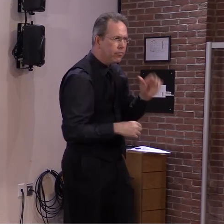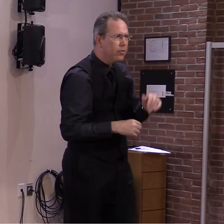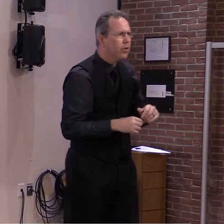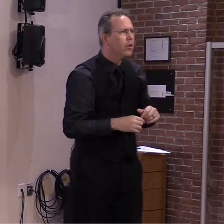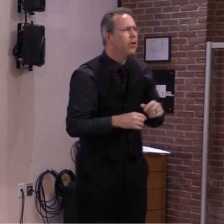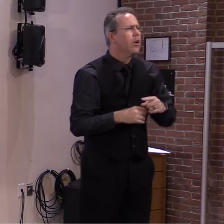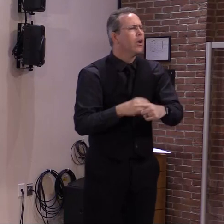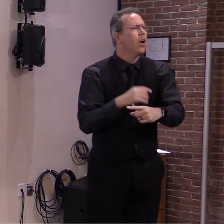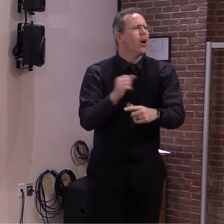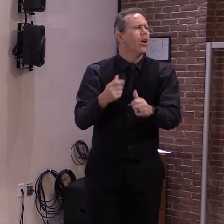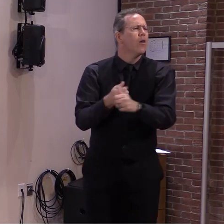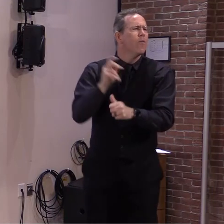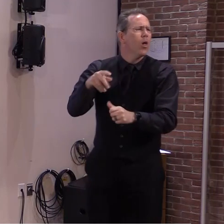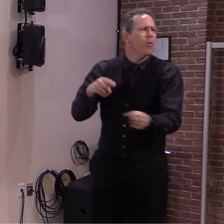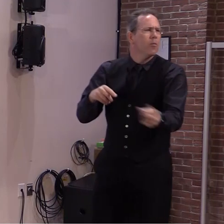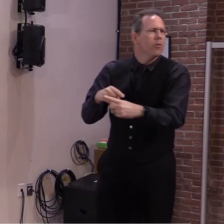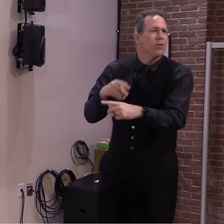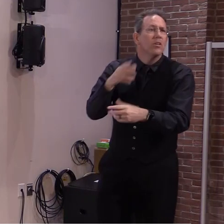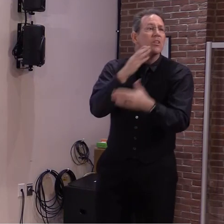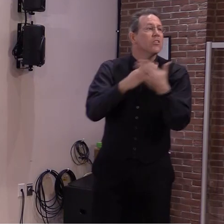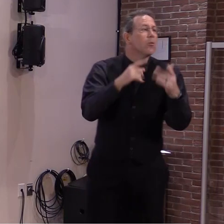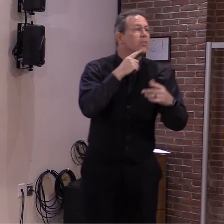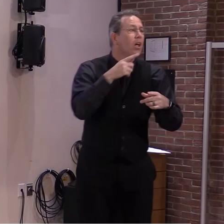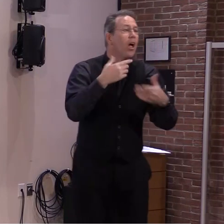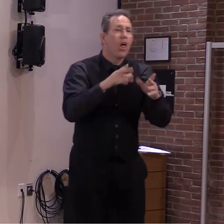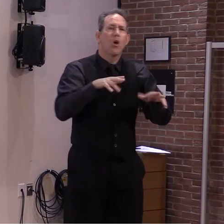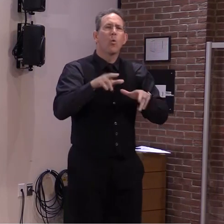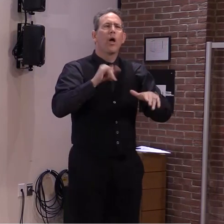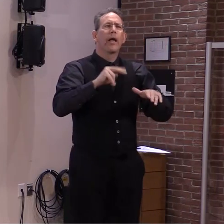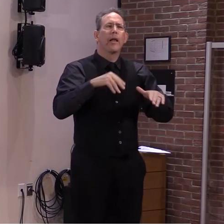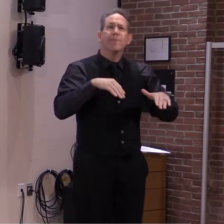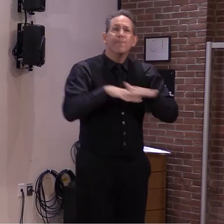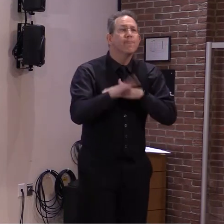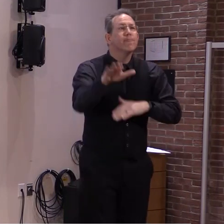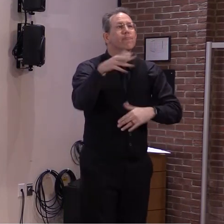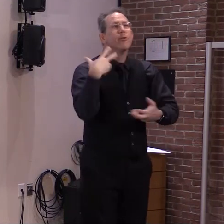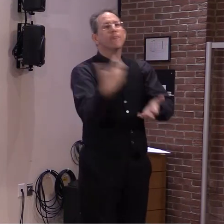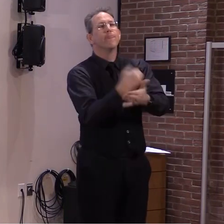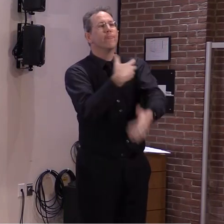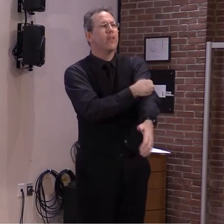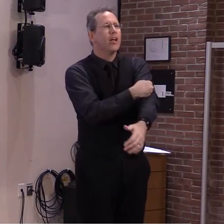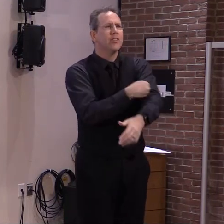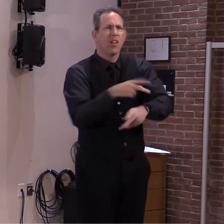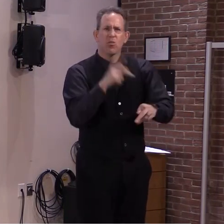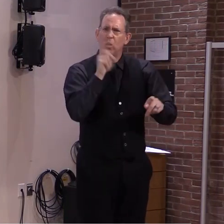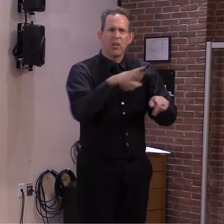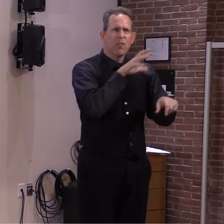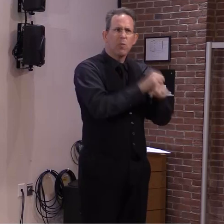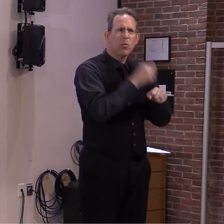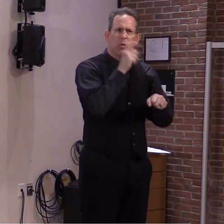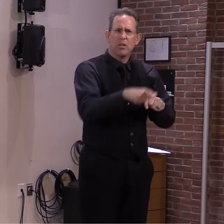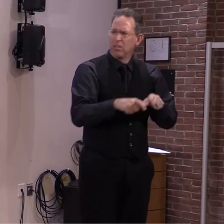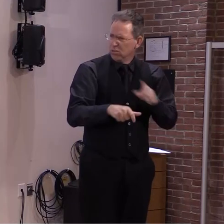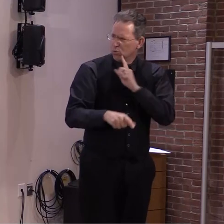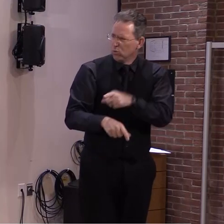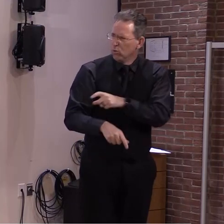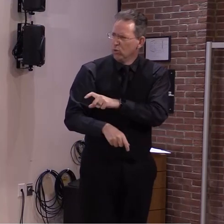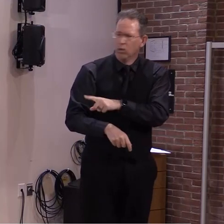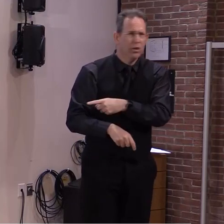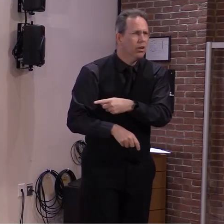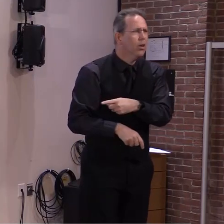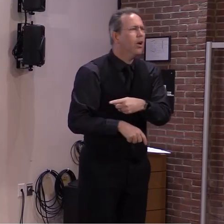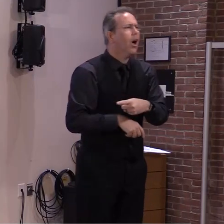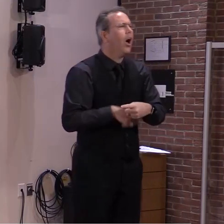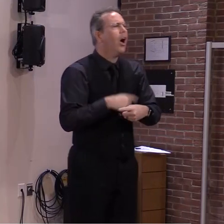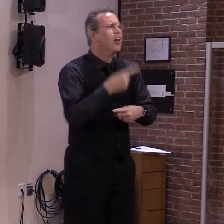that walk-in capacity look like? And is that at all of the mobile spots you'll be making or just at the end of the day? No, it'll